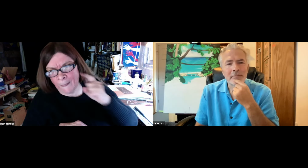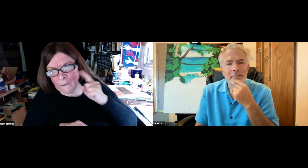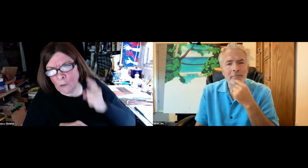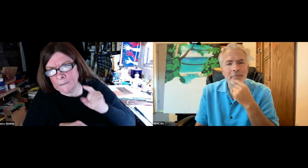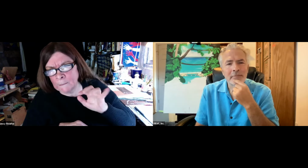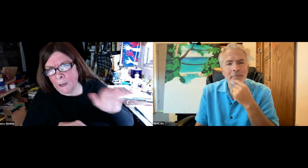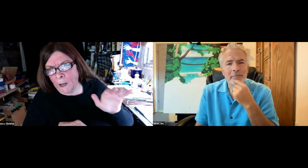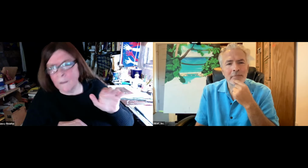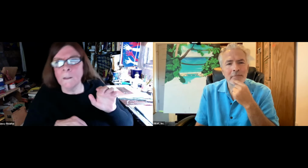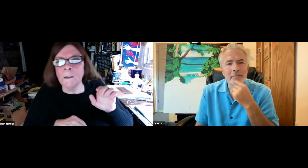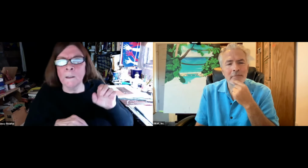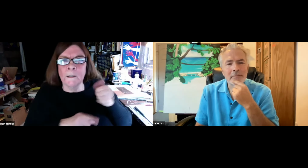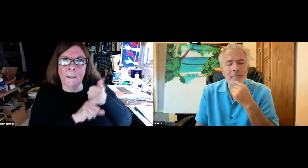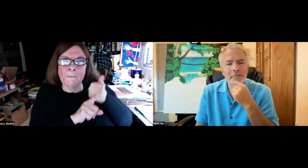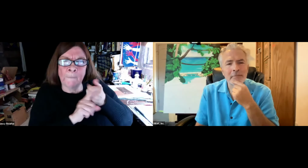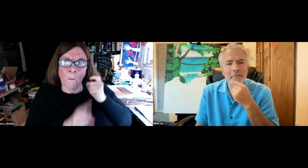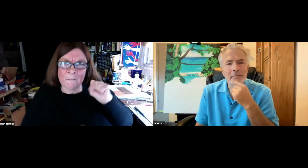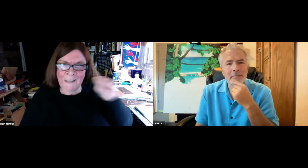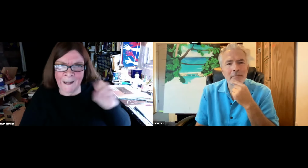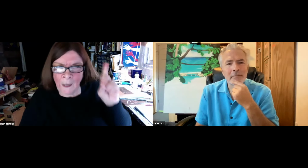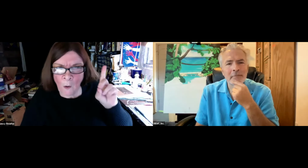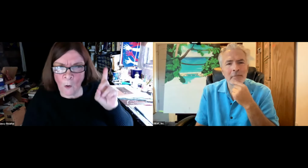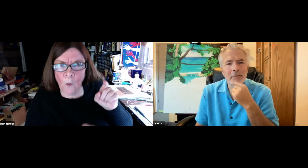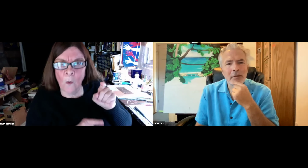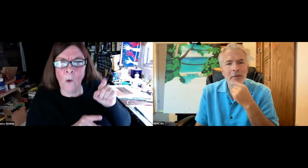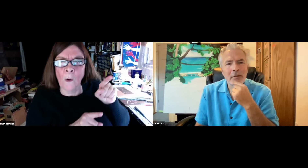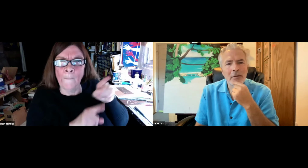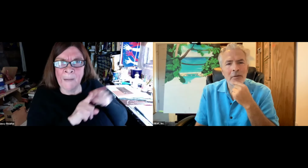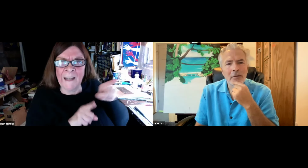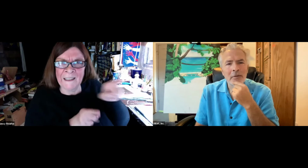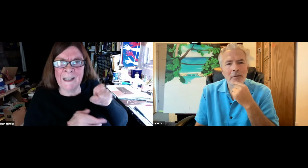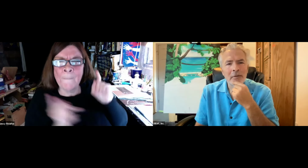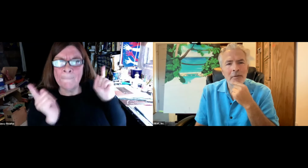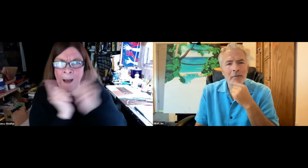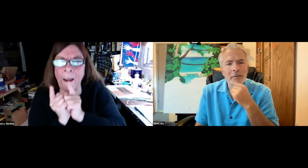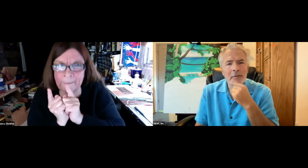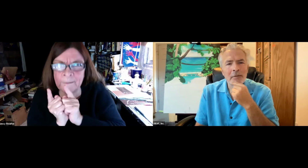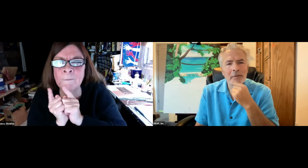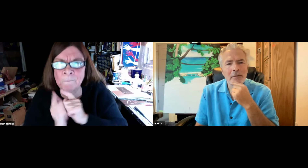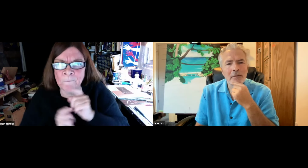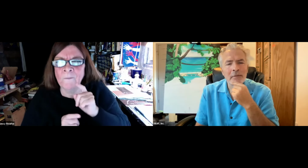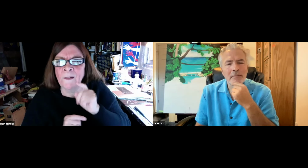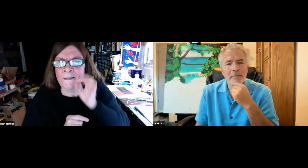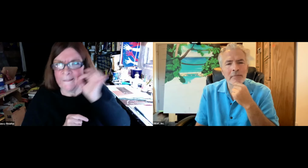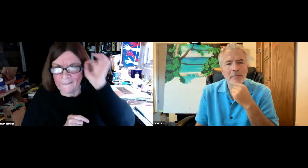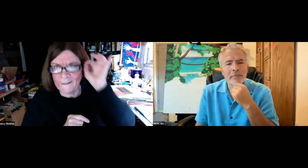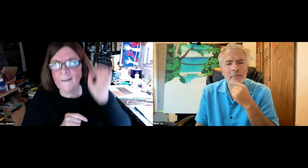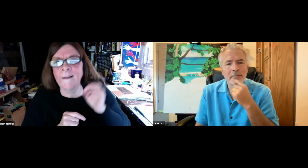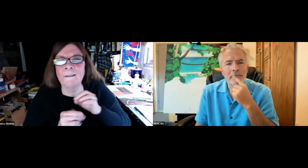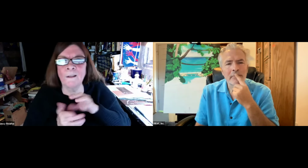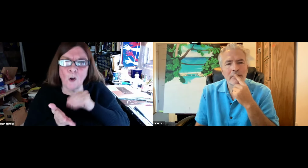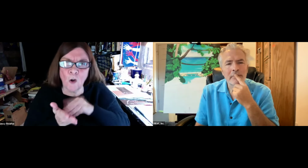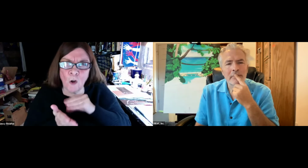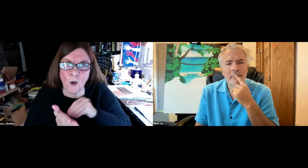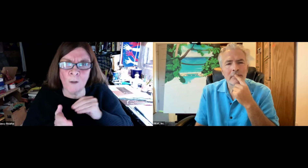Hawkins, if I have that spelling correct. Tom Hawkins is out of San Diego, and